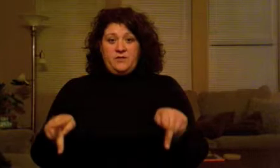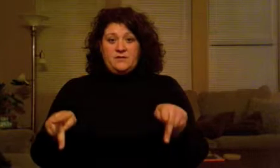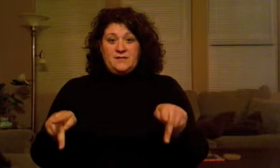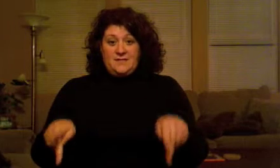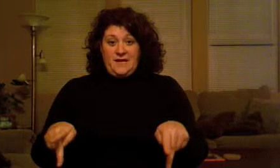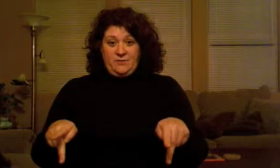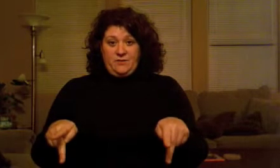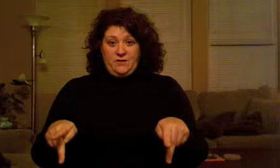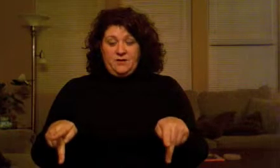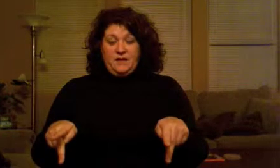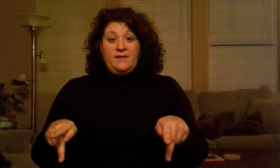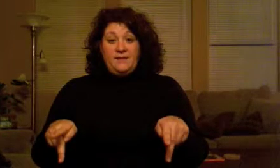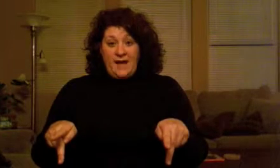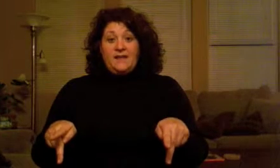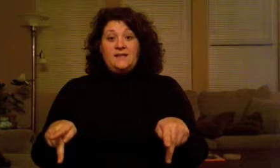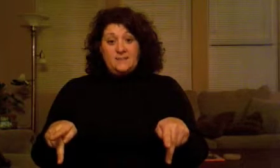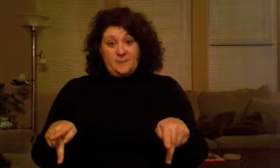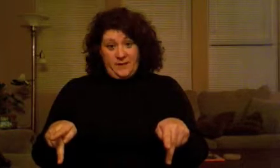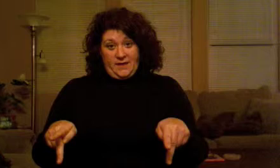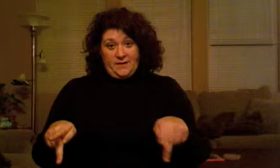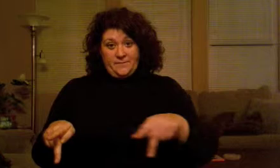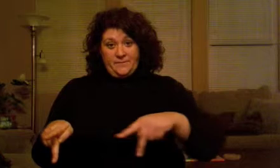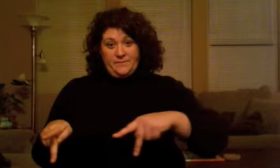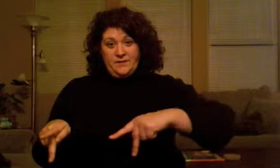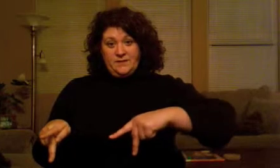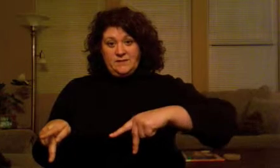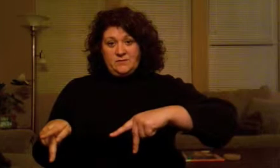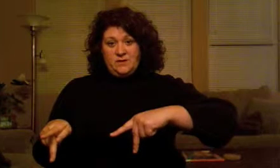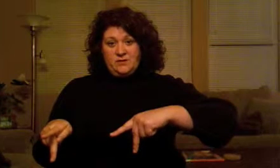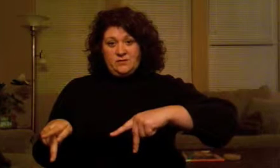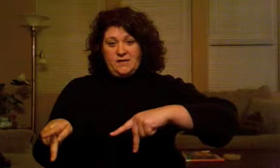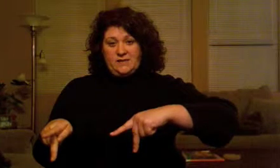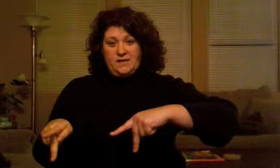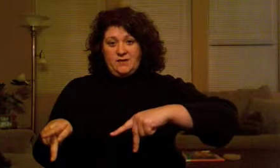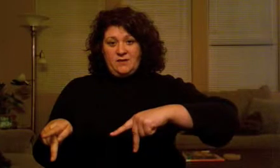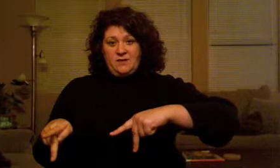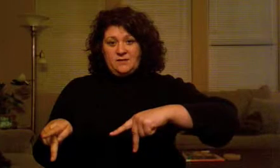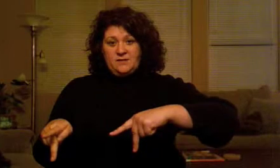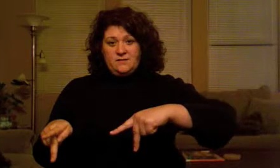fingers down. That is a P. And this is what it looks like sideways.